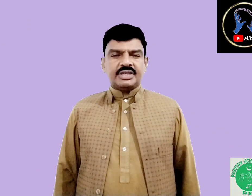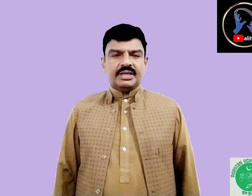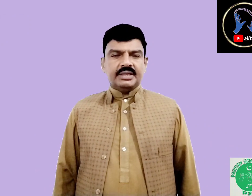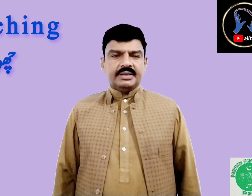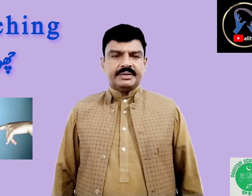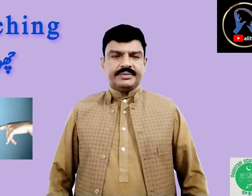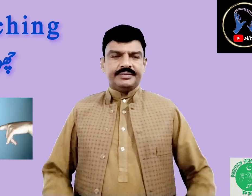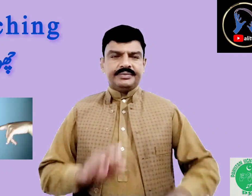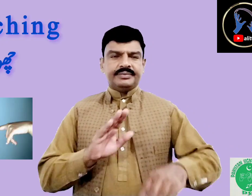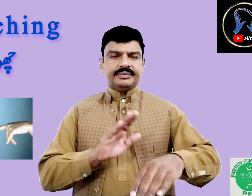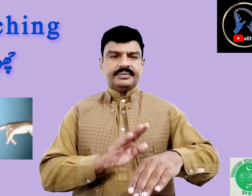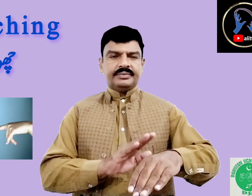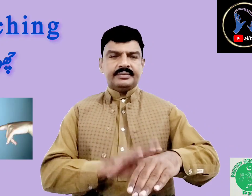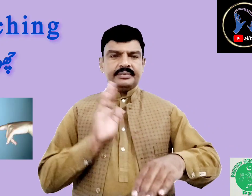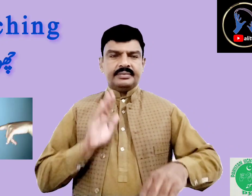touching